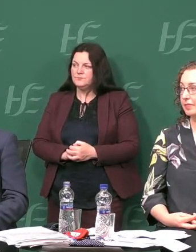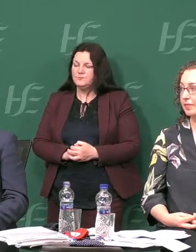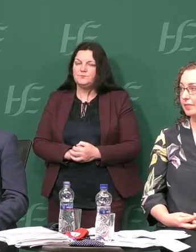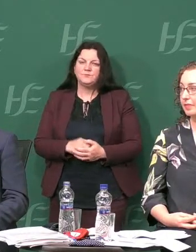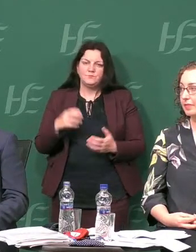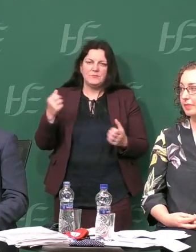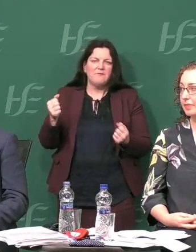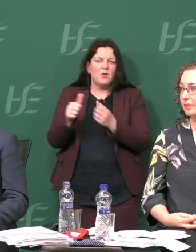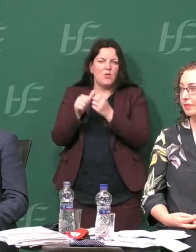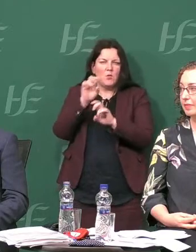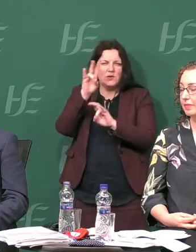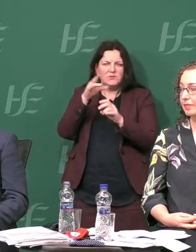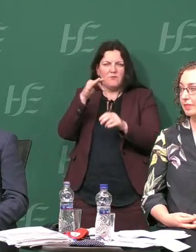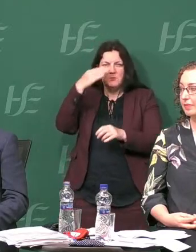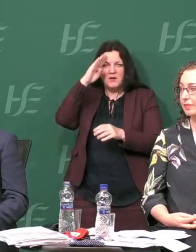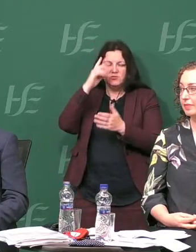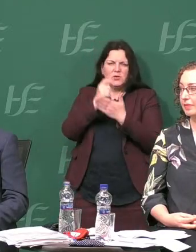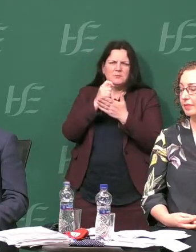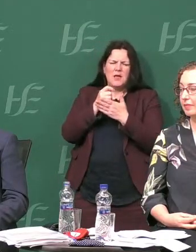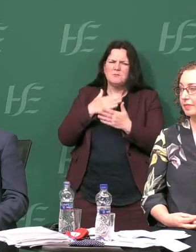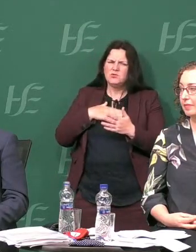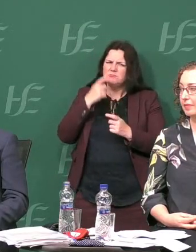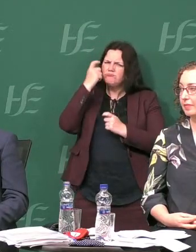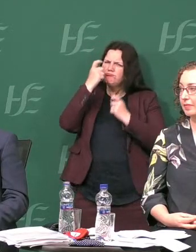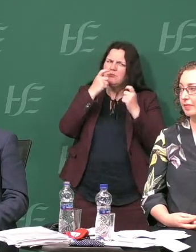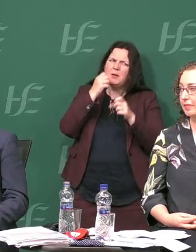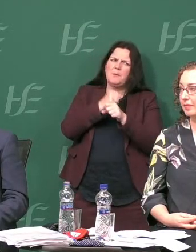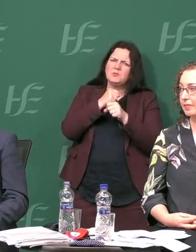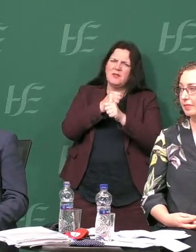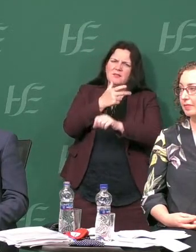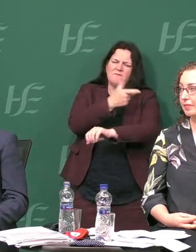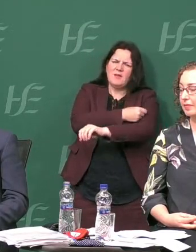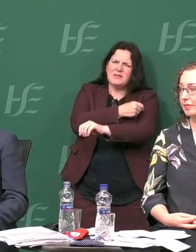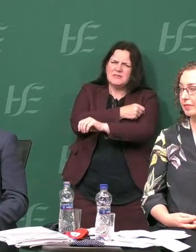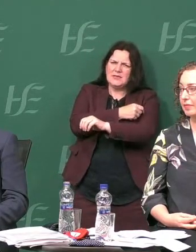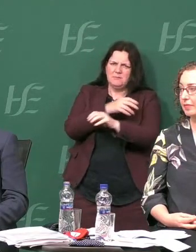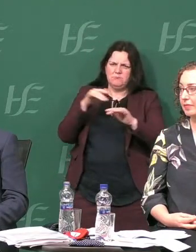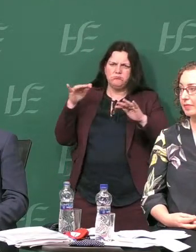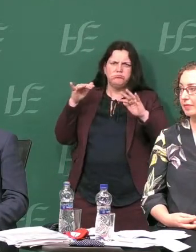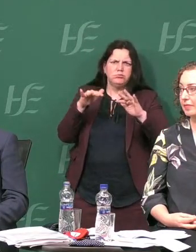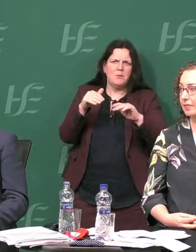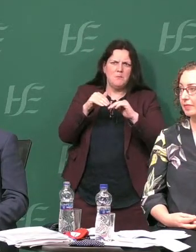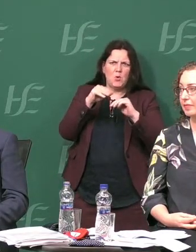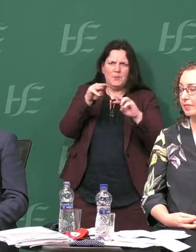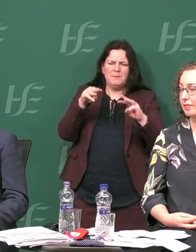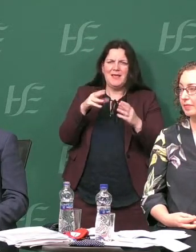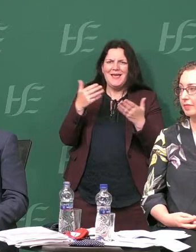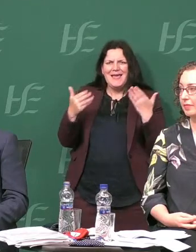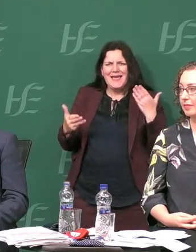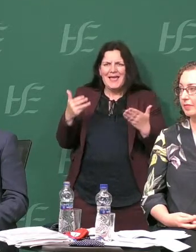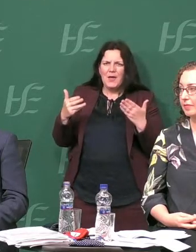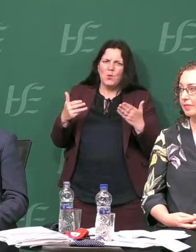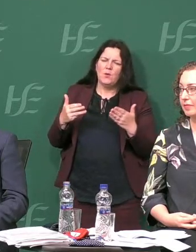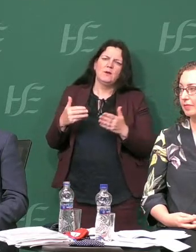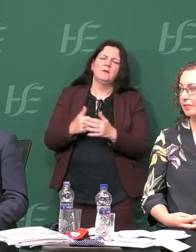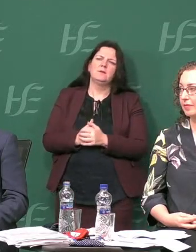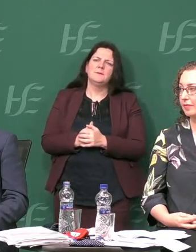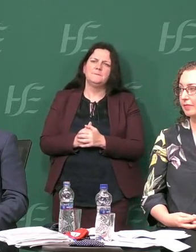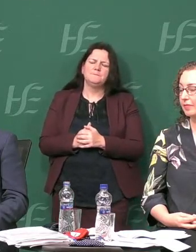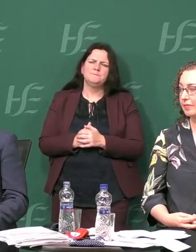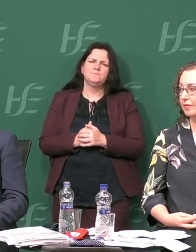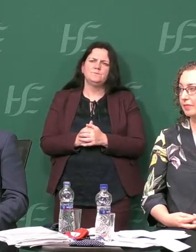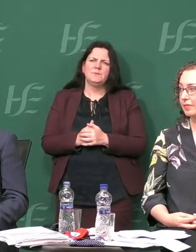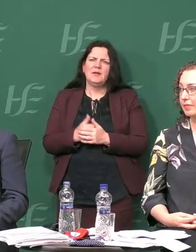Yeah, I'm just wondering, in relation to the vaccine cert, how are we getting on with recognising